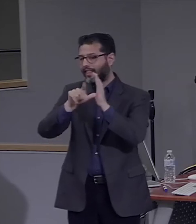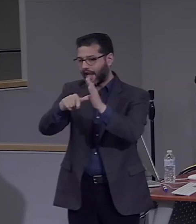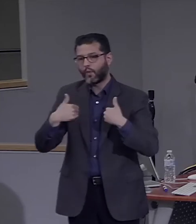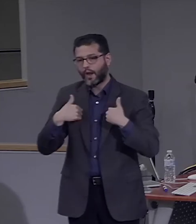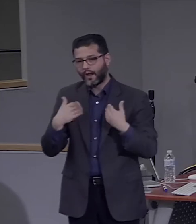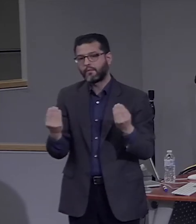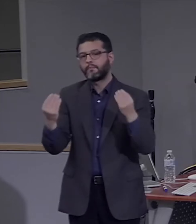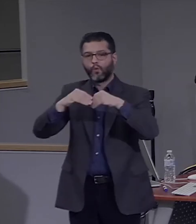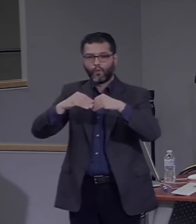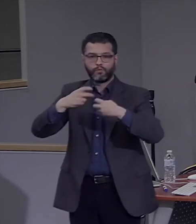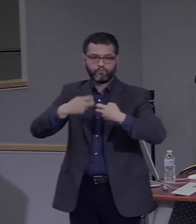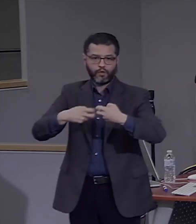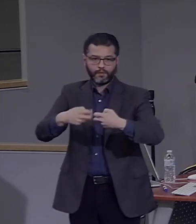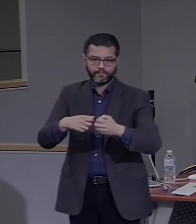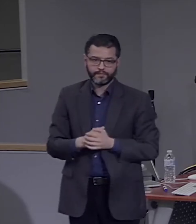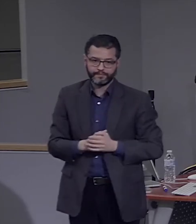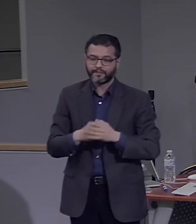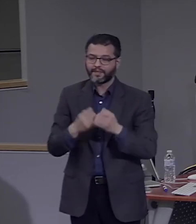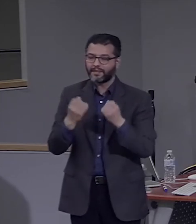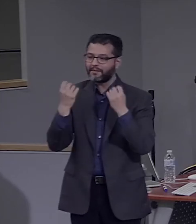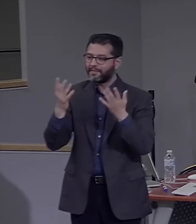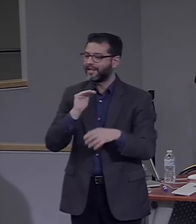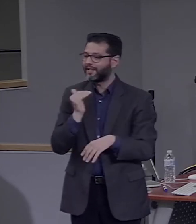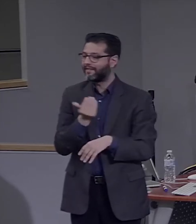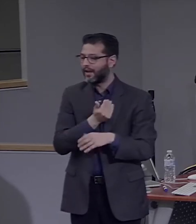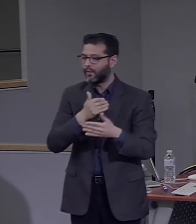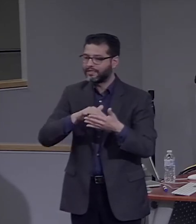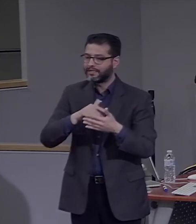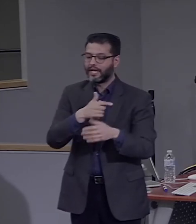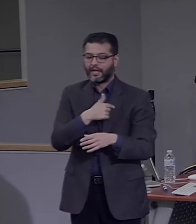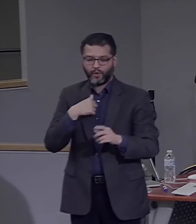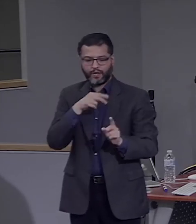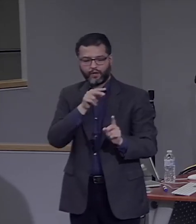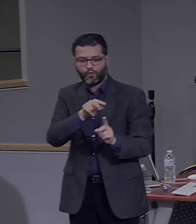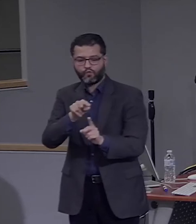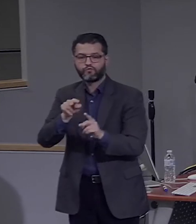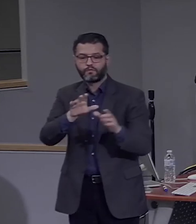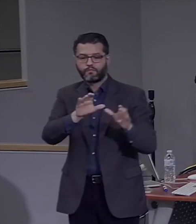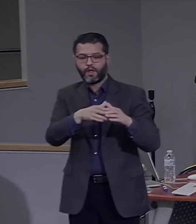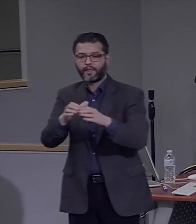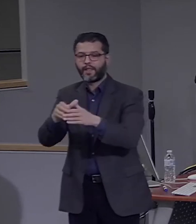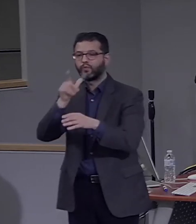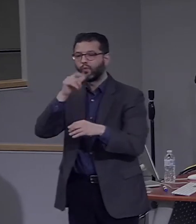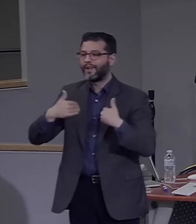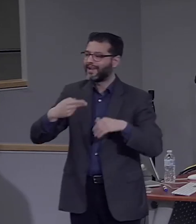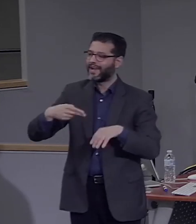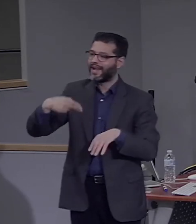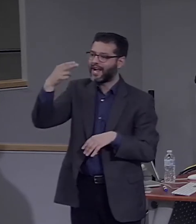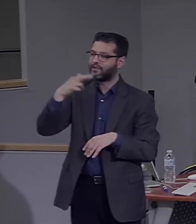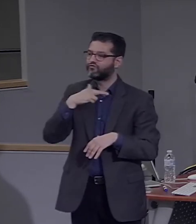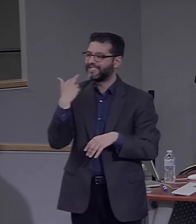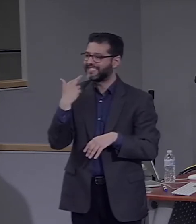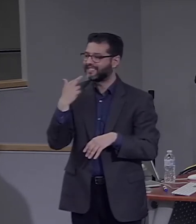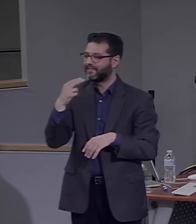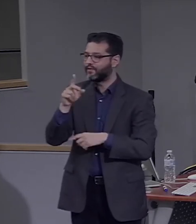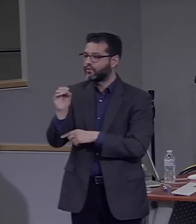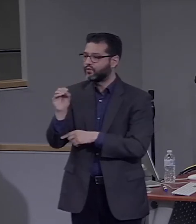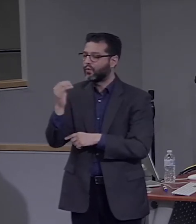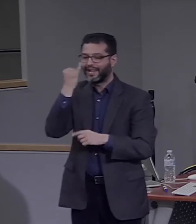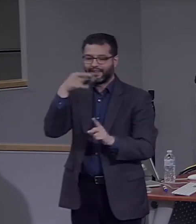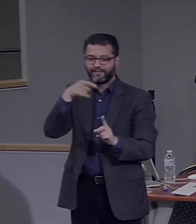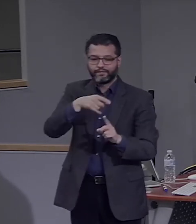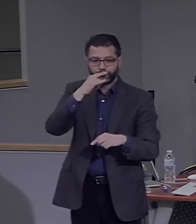in many of our studies we examine populations at higher risk for various disorders as a consequence of a child